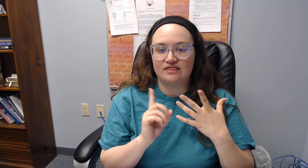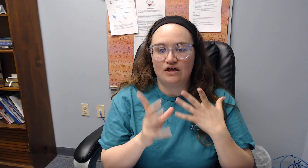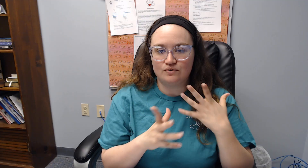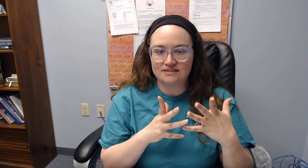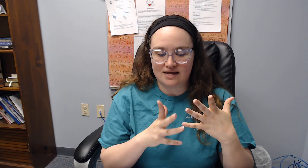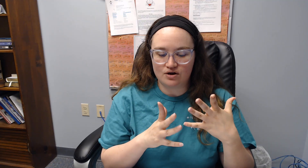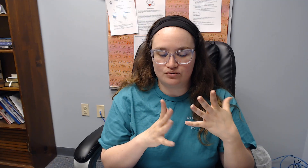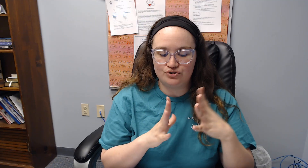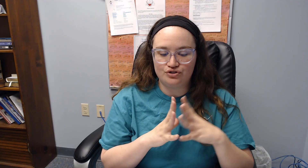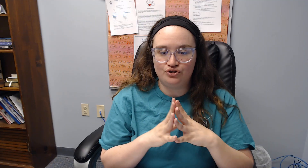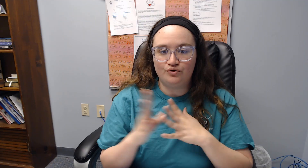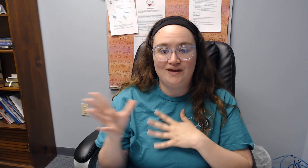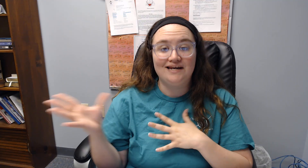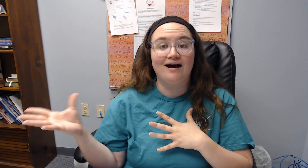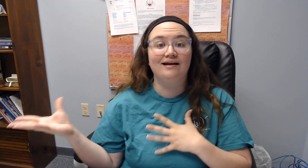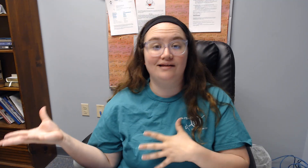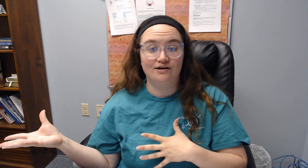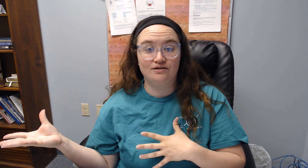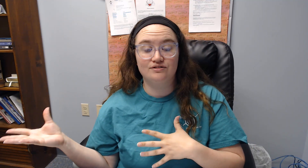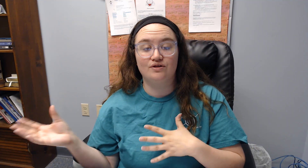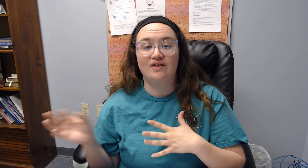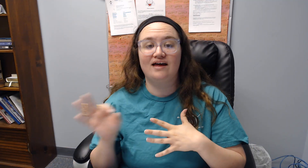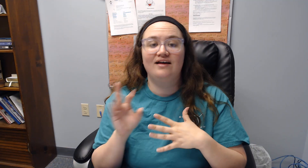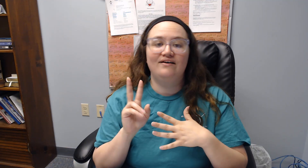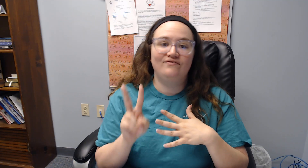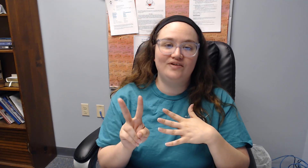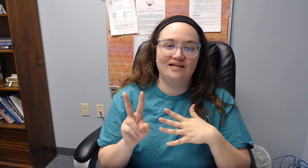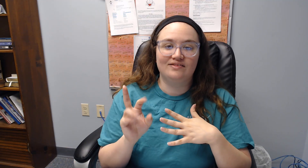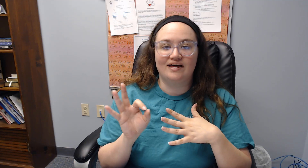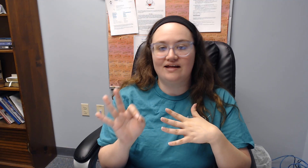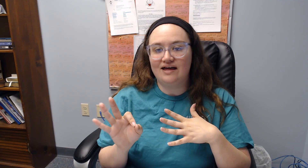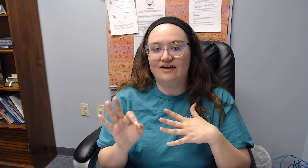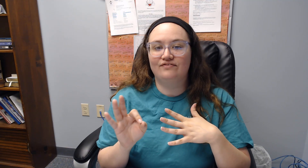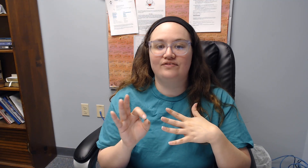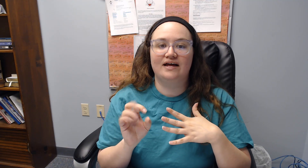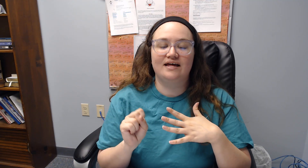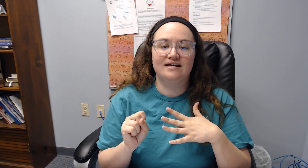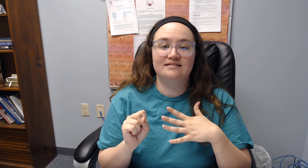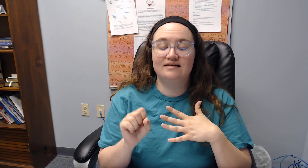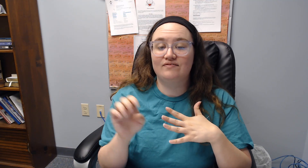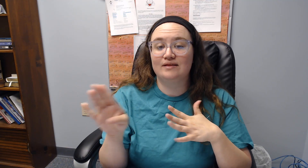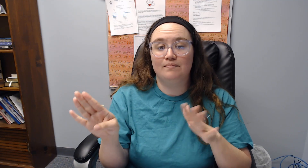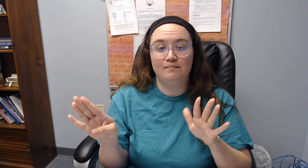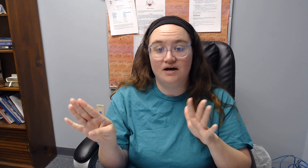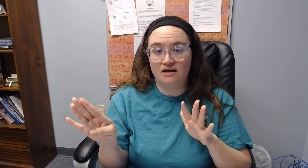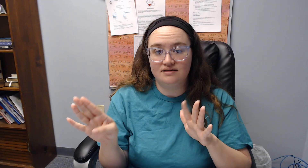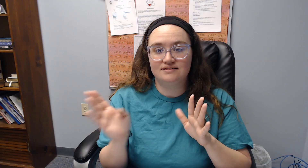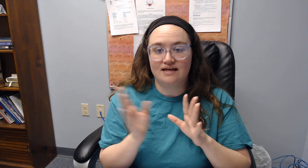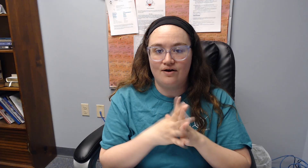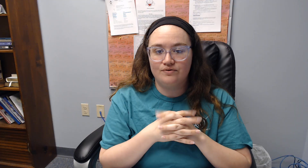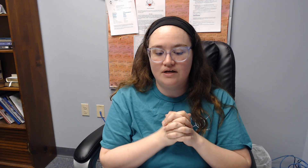those sounds you may not hear. So that V, that F, that S, even the B sound.